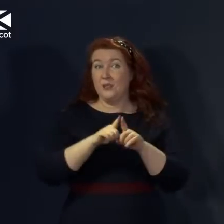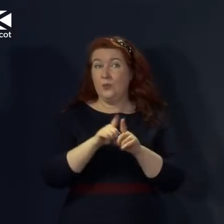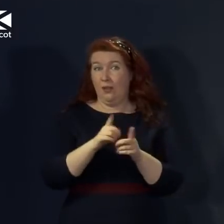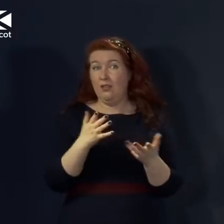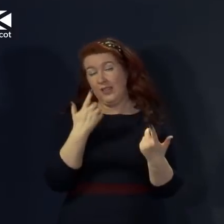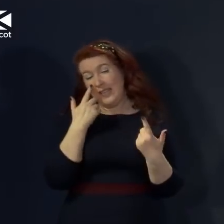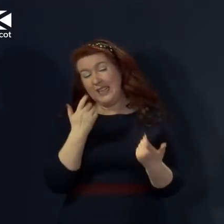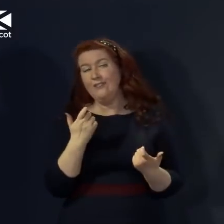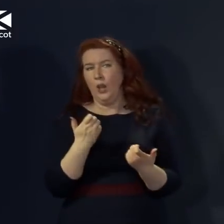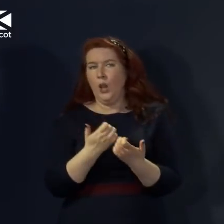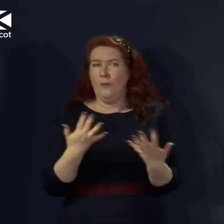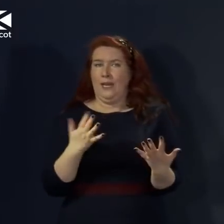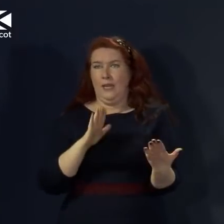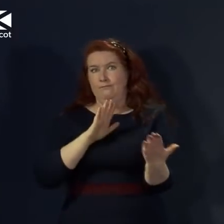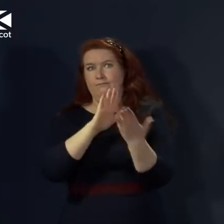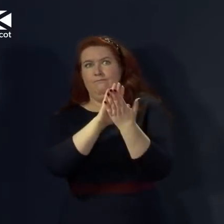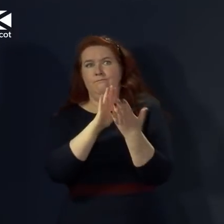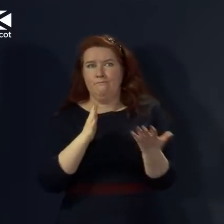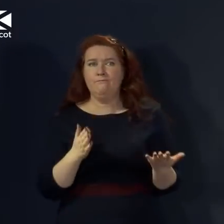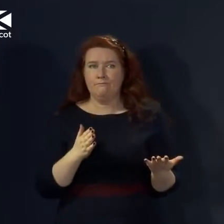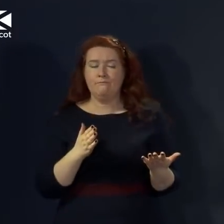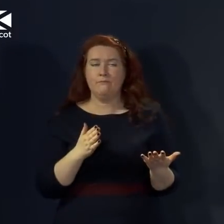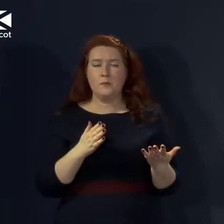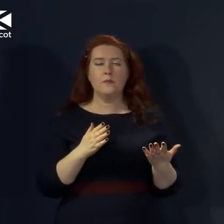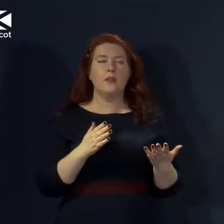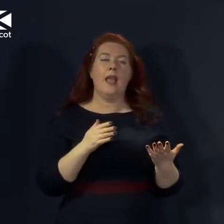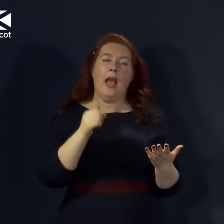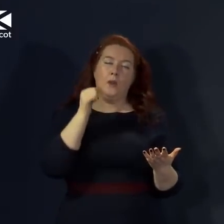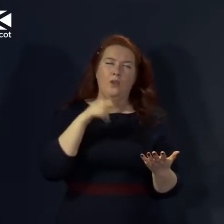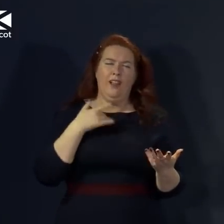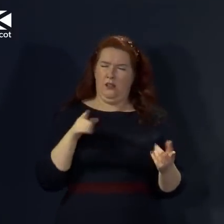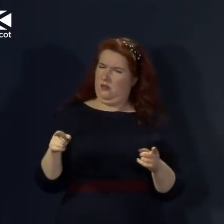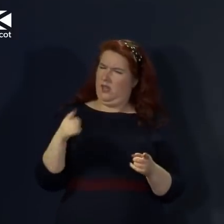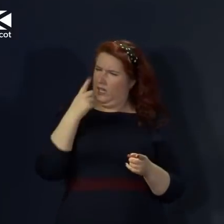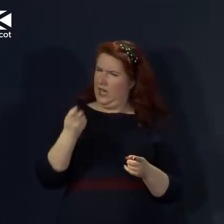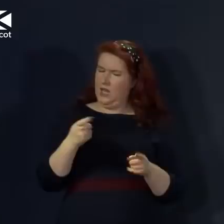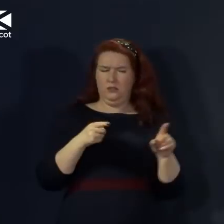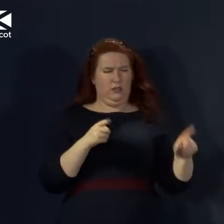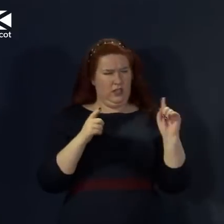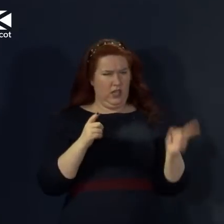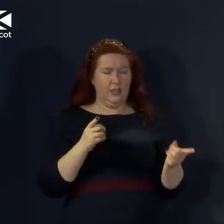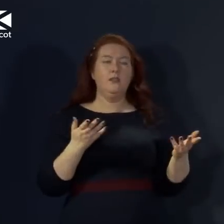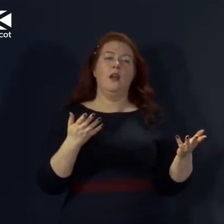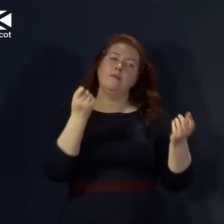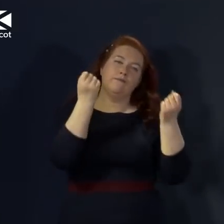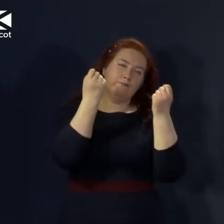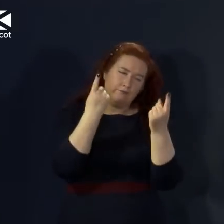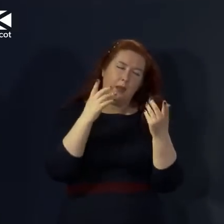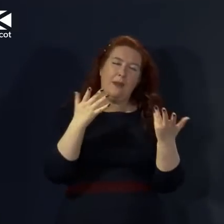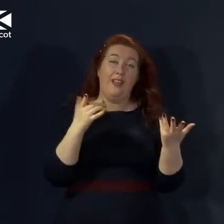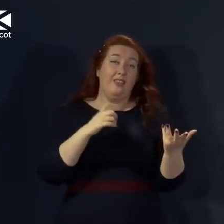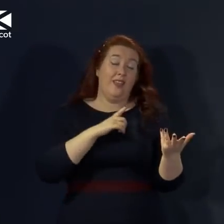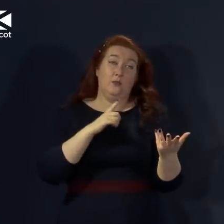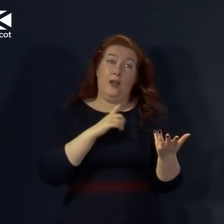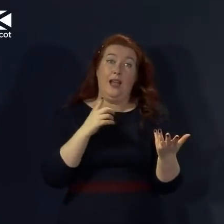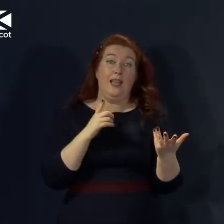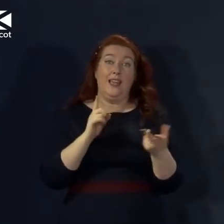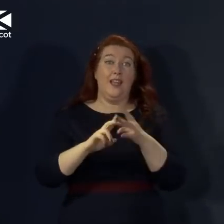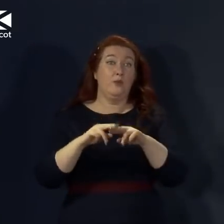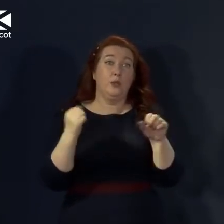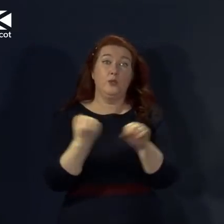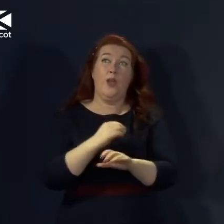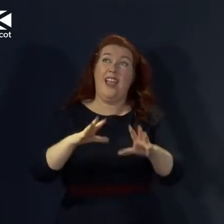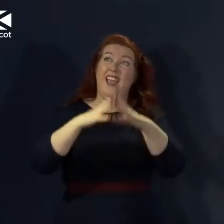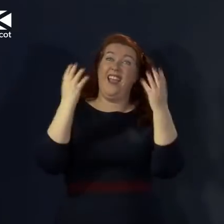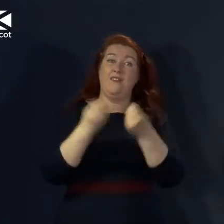individual. And I know the apparent inconsistencies confuse and frustrate people, but they are simply down to, if we did everything